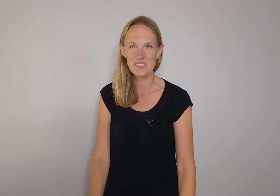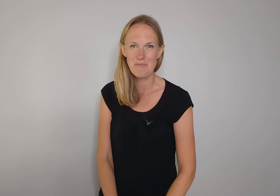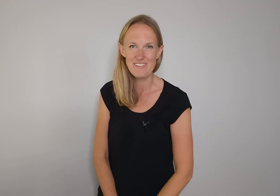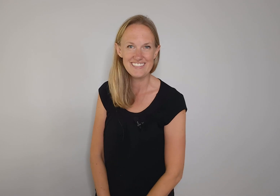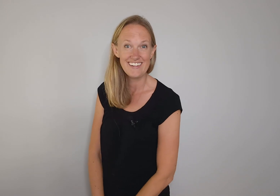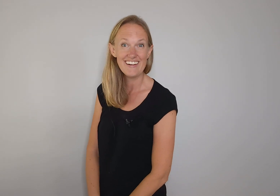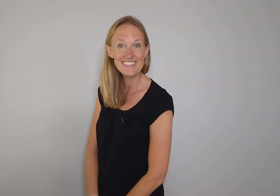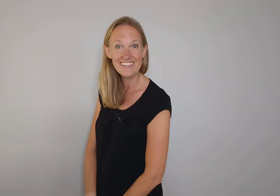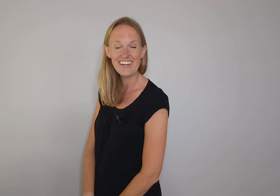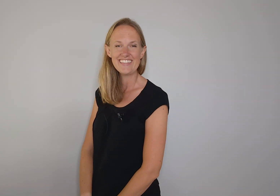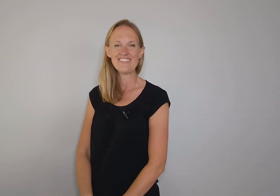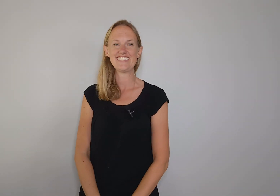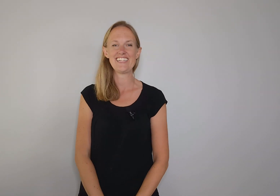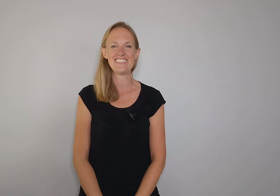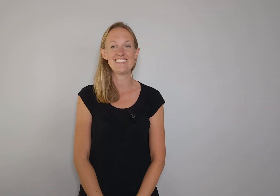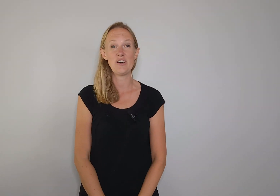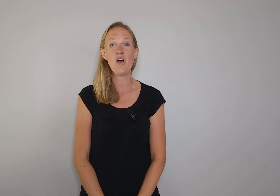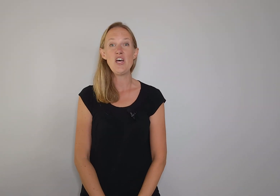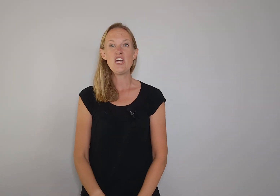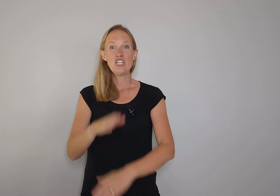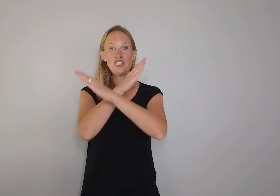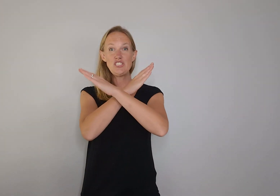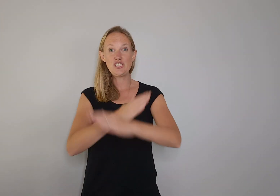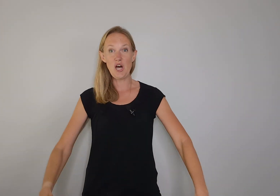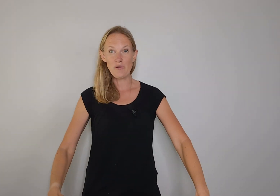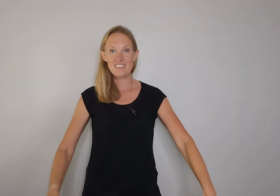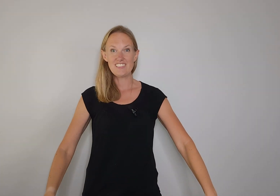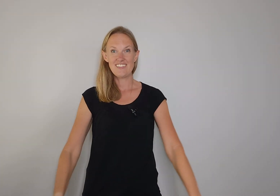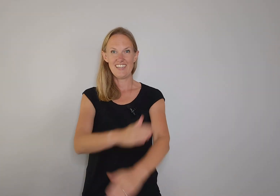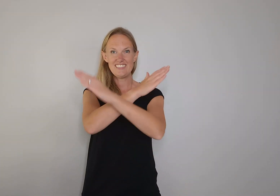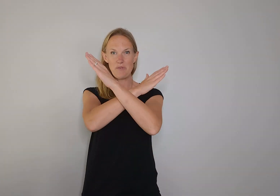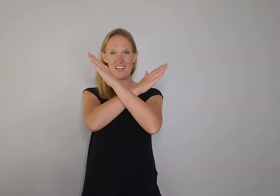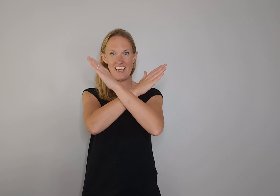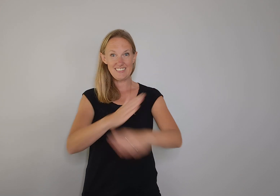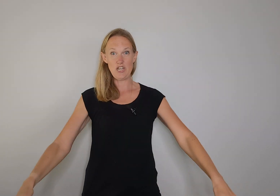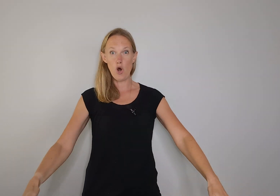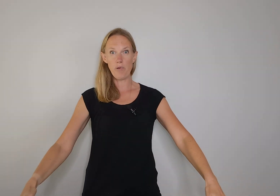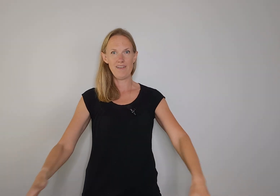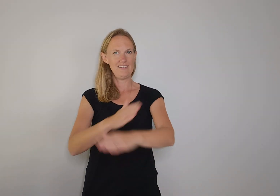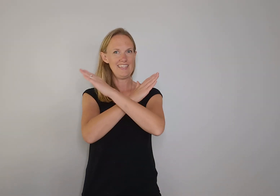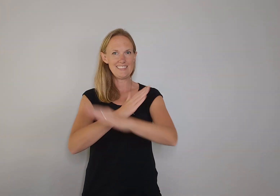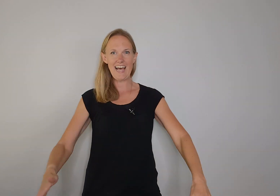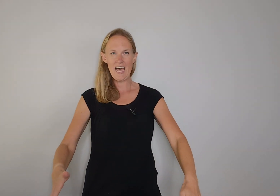trouble with this song identifying the different sections. So don't. Okay, start with an X and nope, that's not